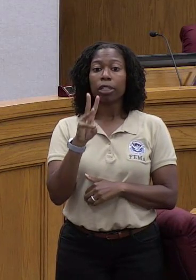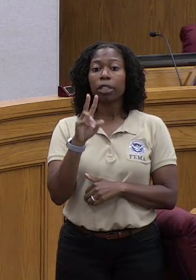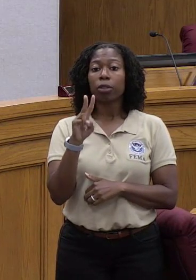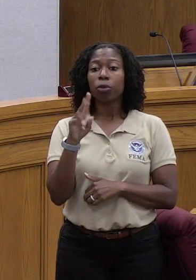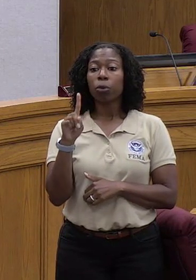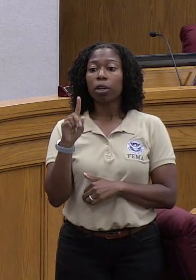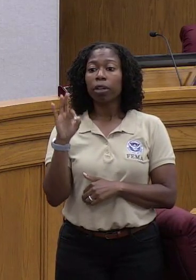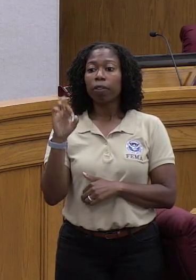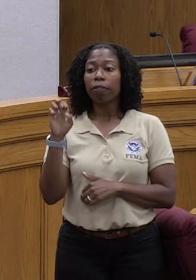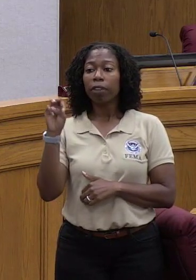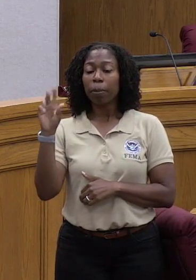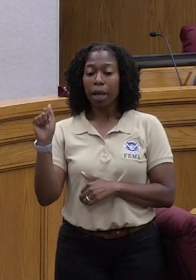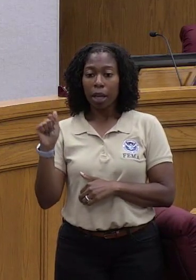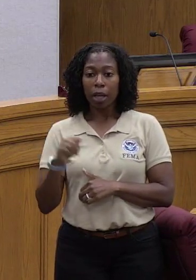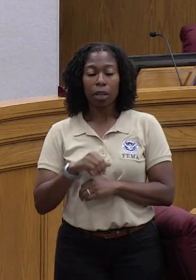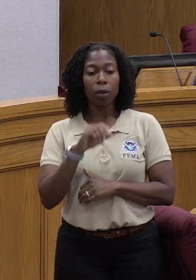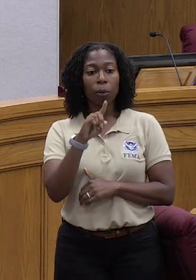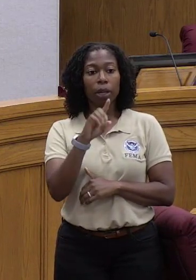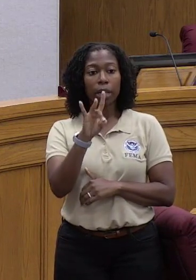1-800-621-FEMA. That's